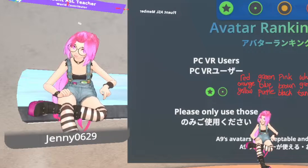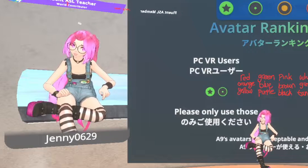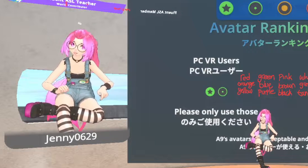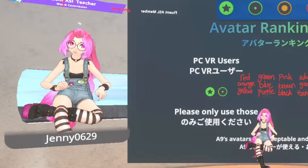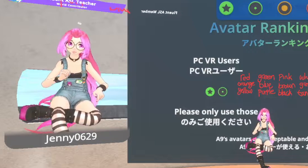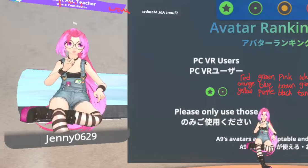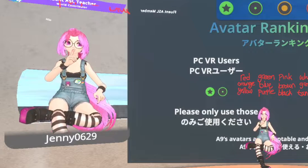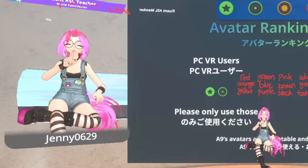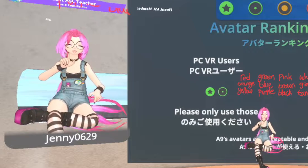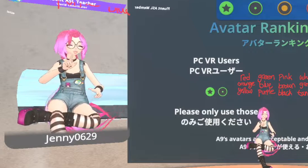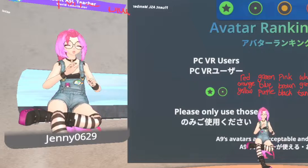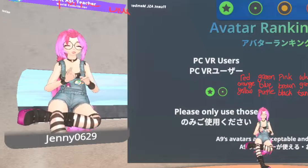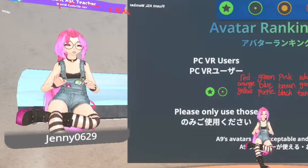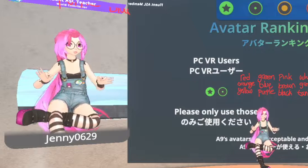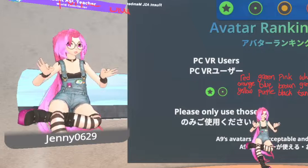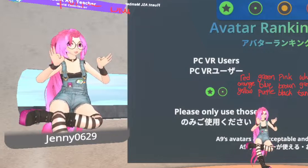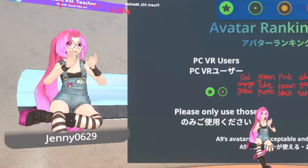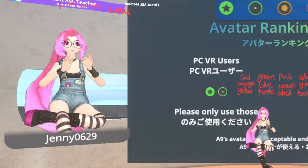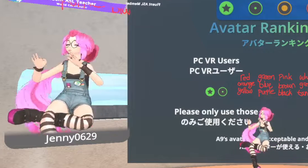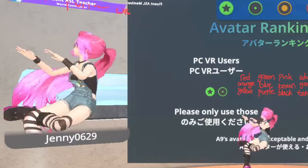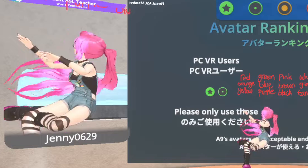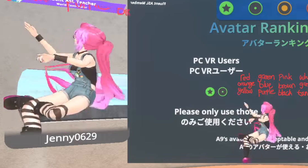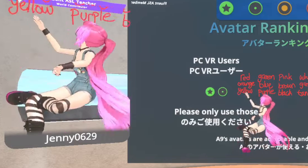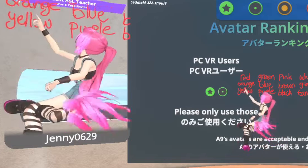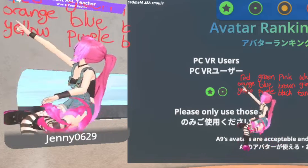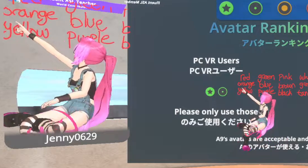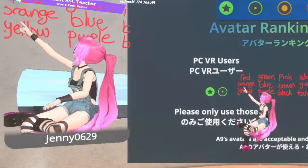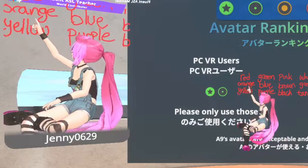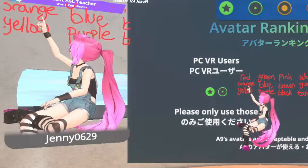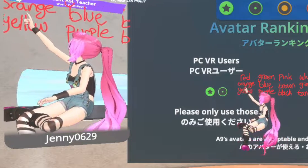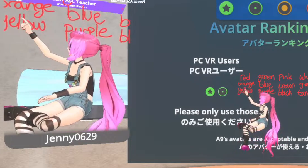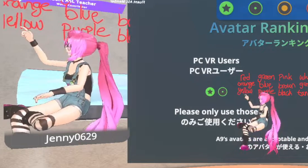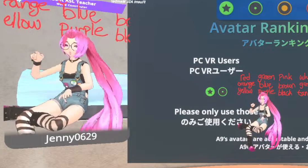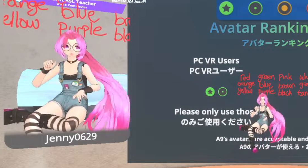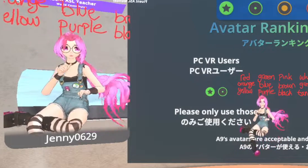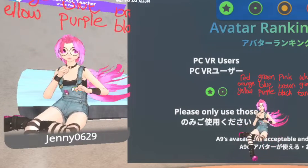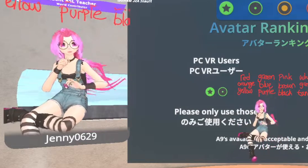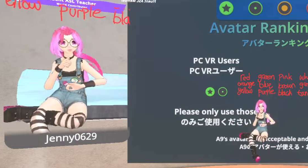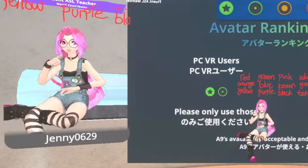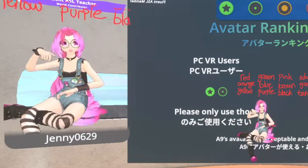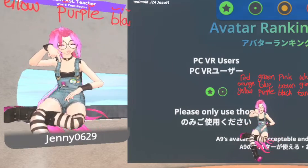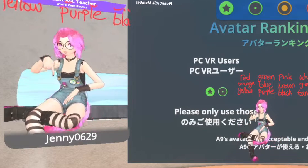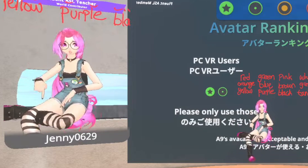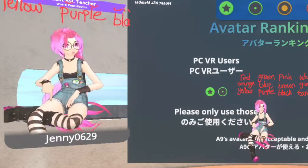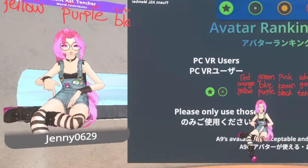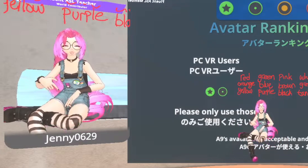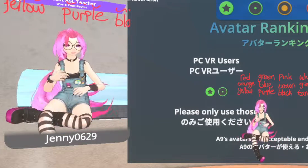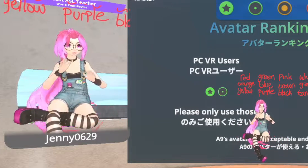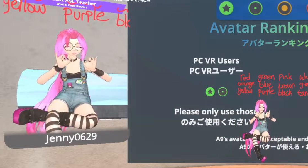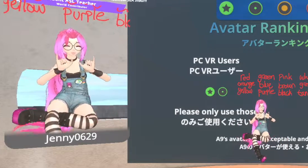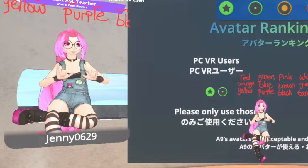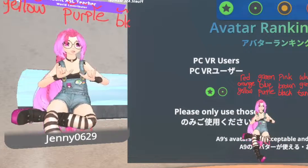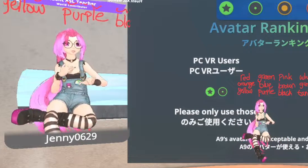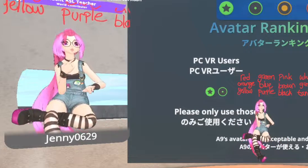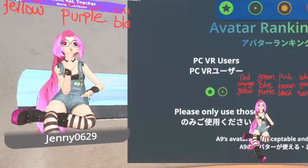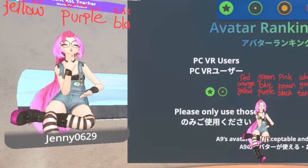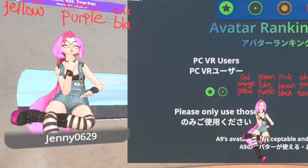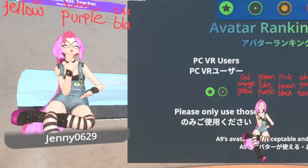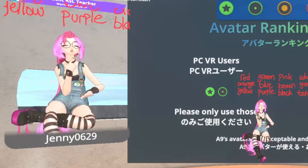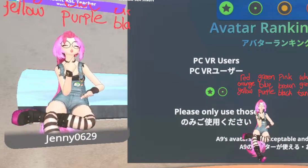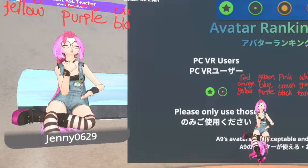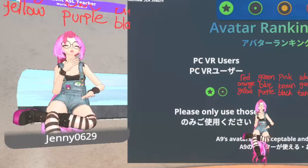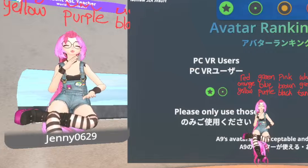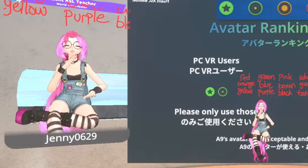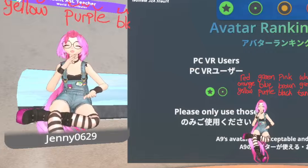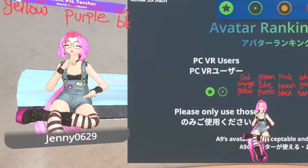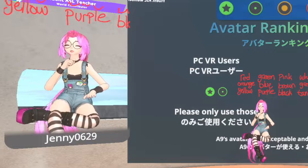that means old. So it's really important. When we're signing orange, we're not going down. We're staying